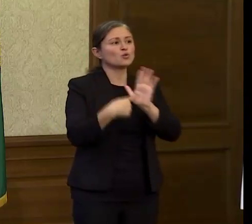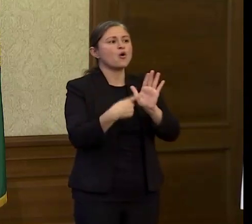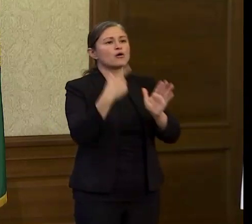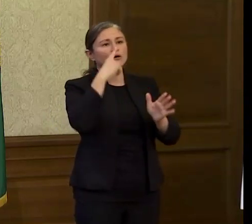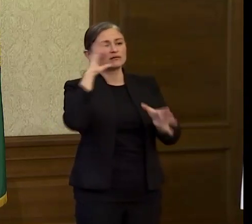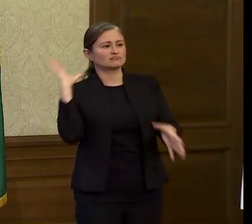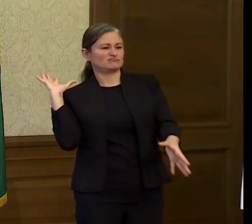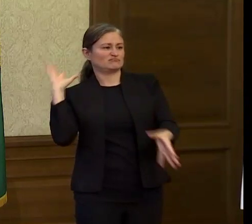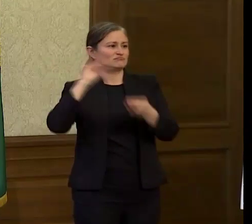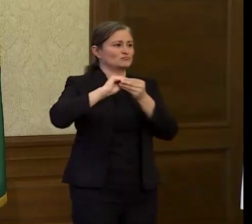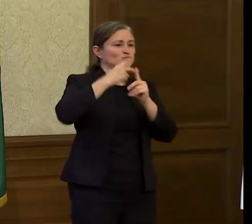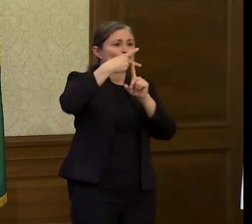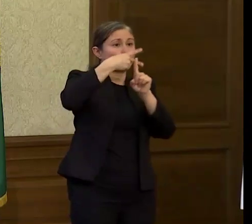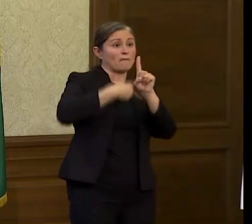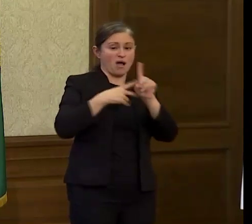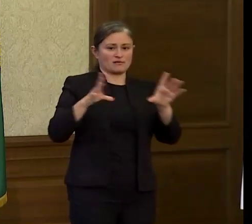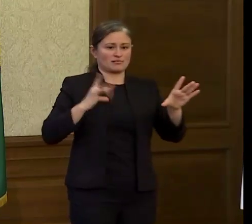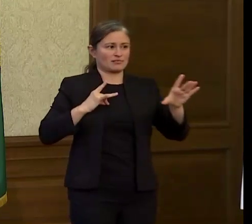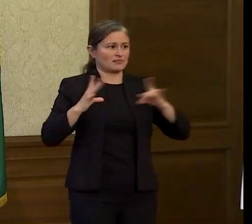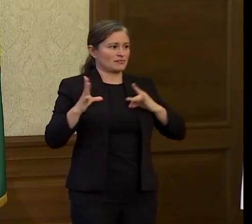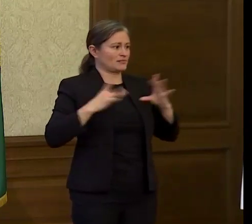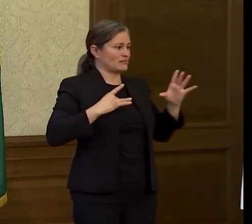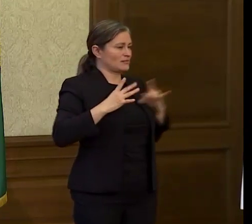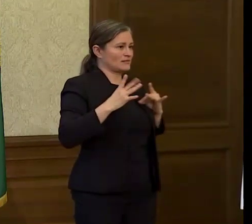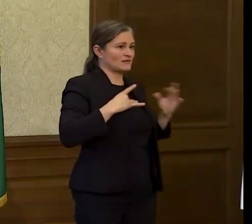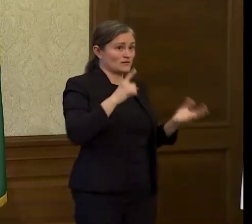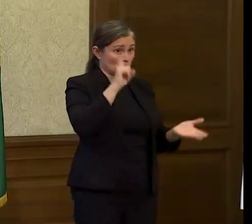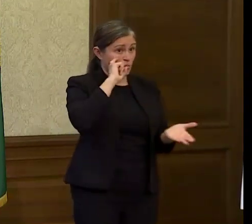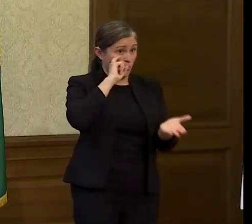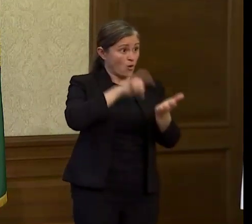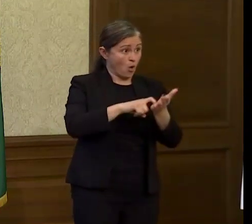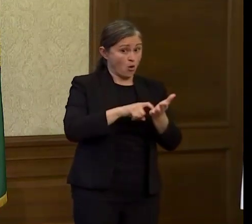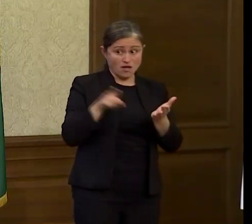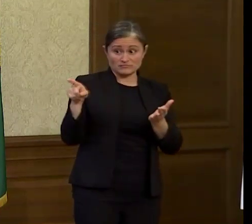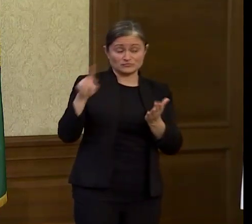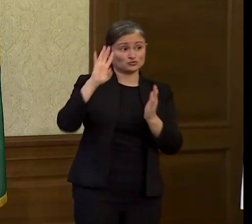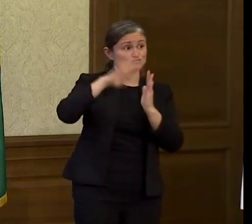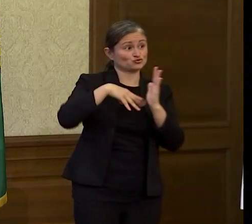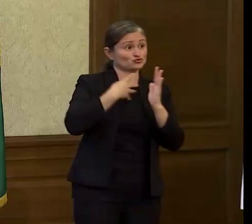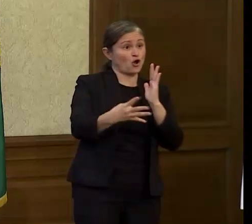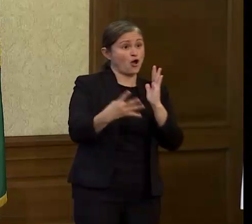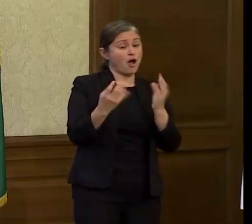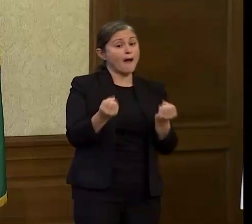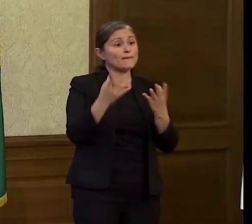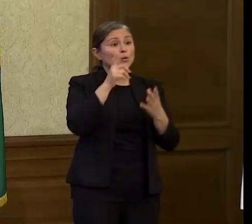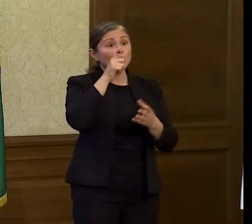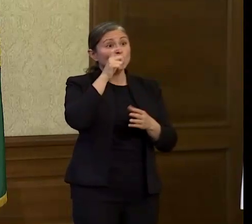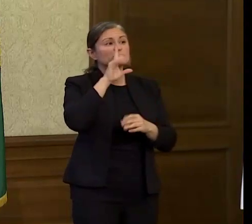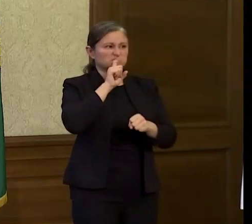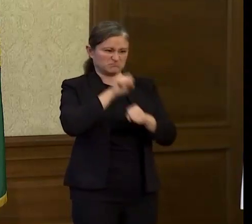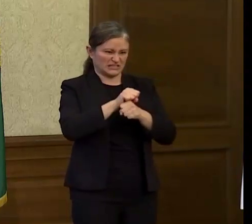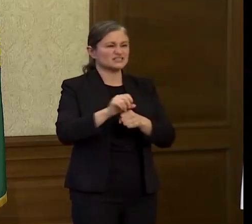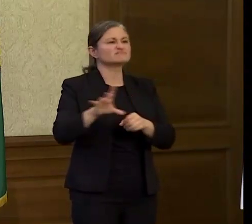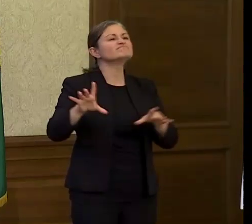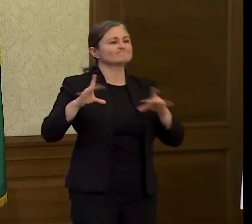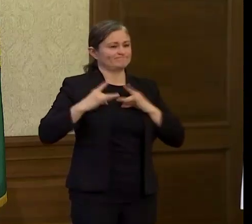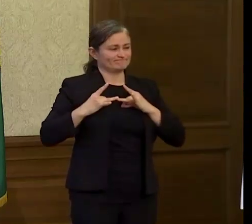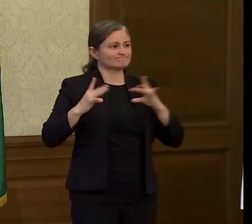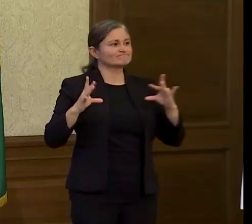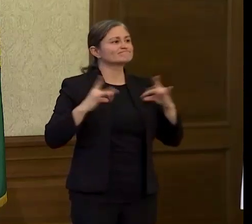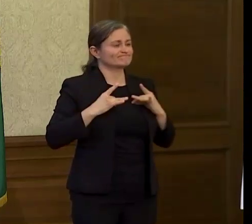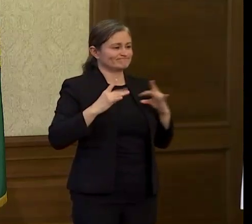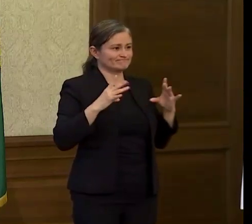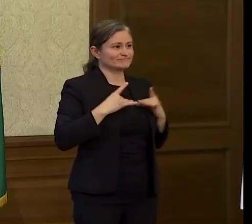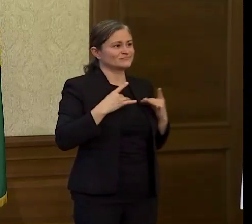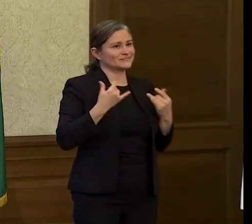months. And you will see to the right that these positive percentages are going up, which is a cause